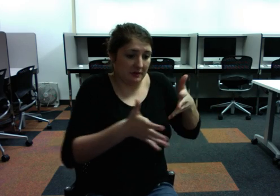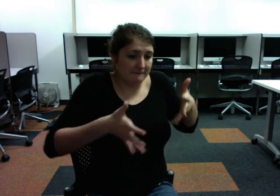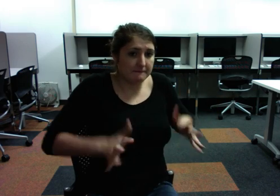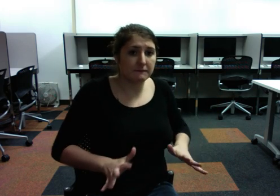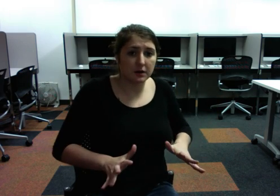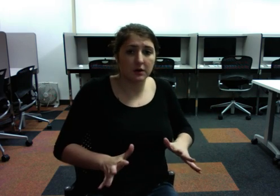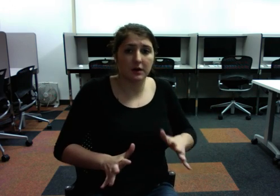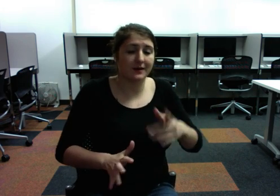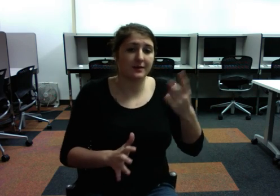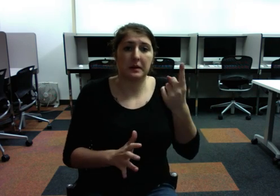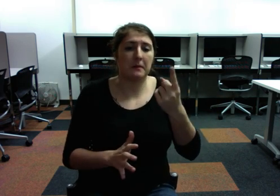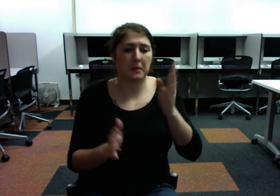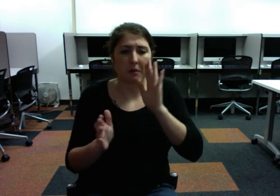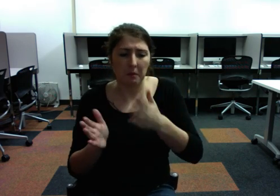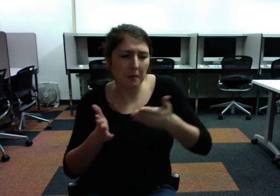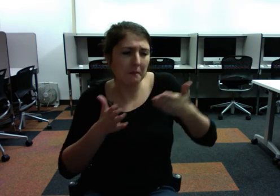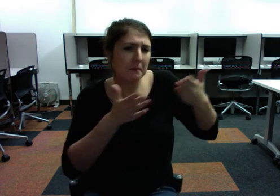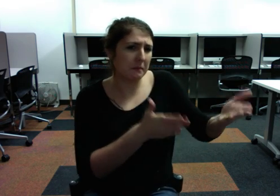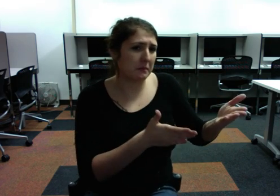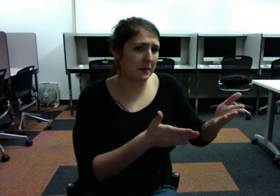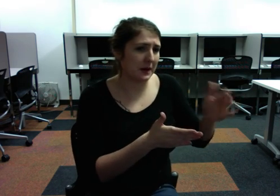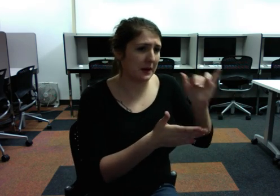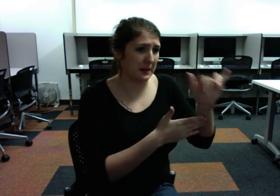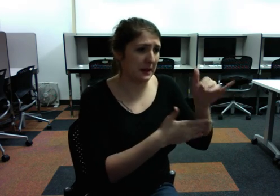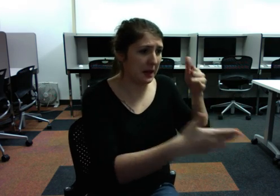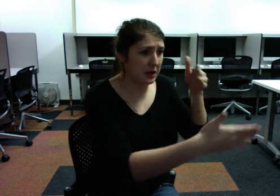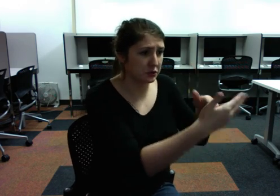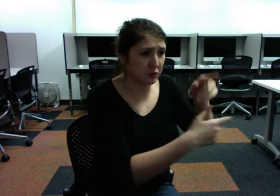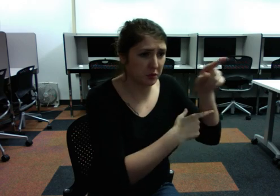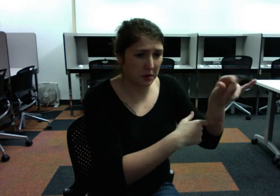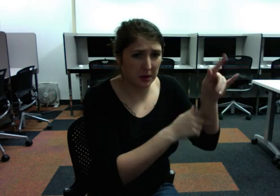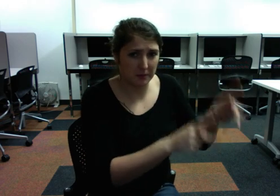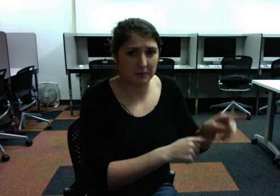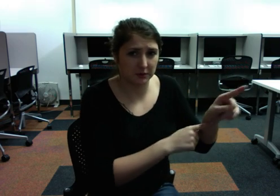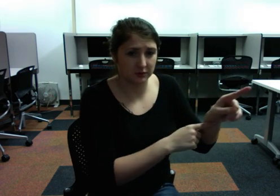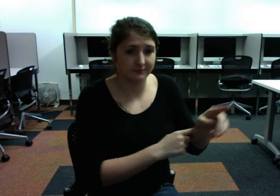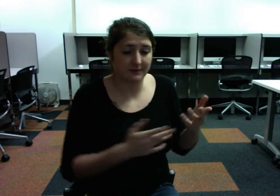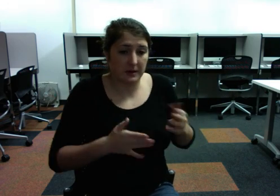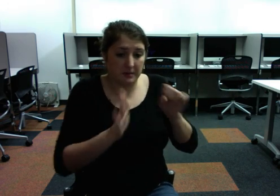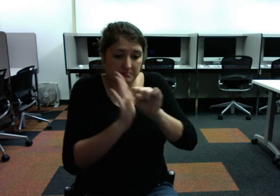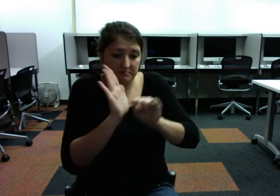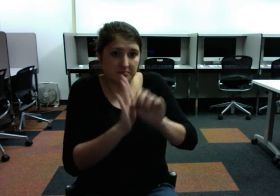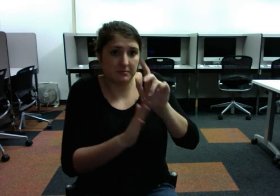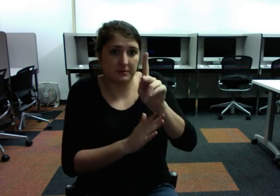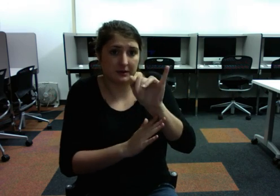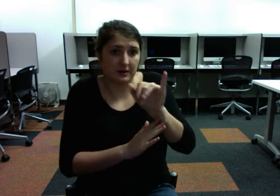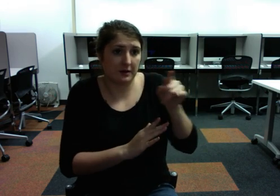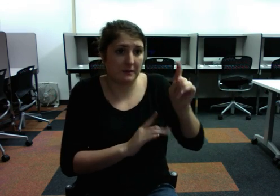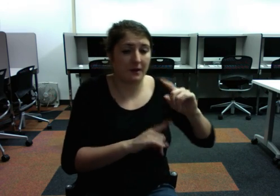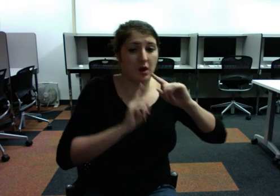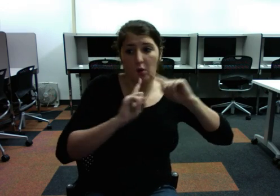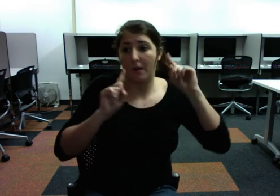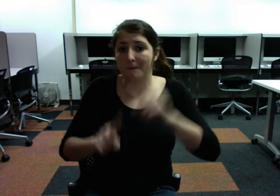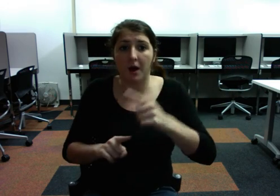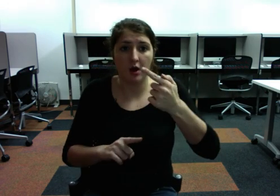sheriff delivers it to them. Once they get that lawsuit, in Kentucky you have 20 days to file an answer. In Ohio you have 28